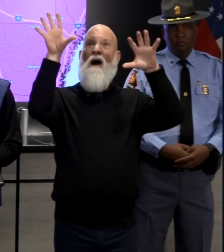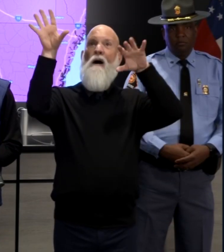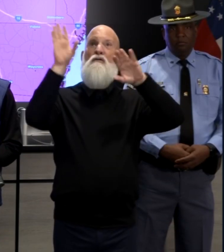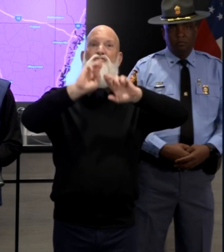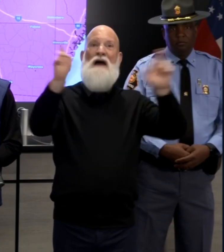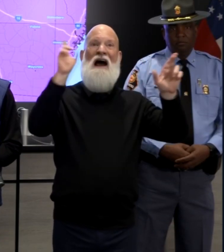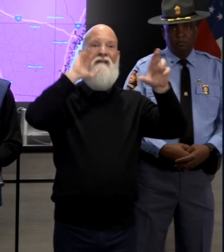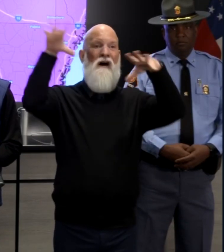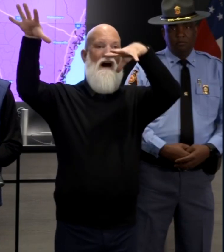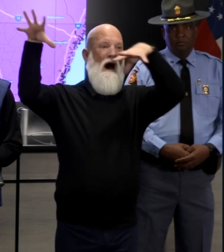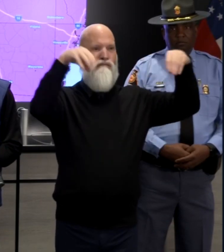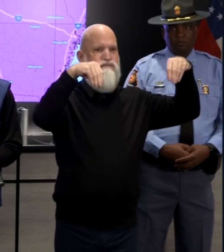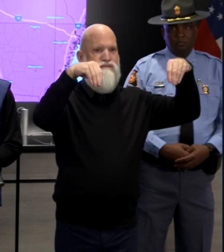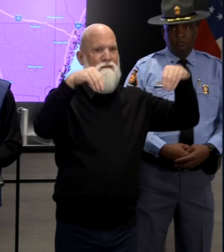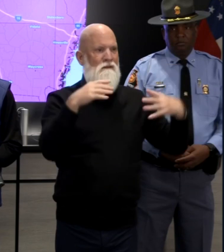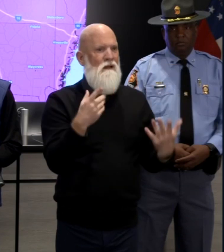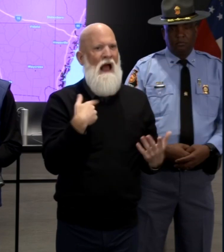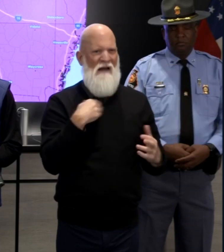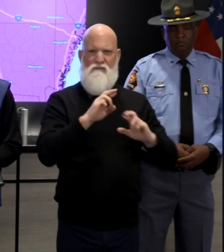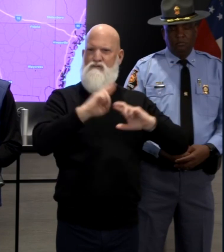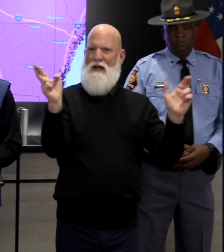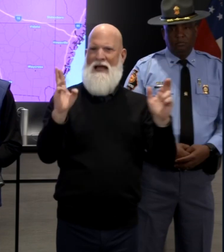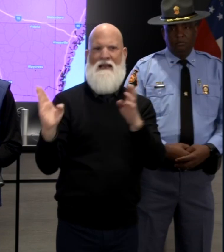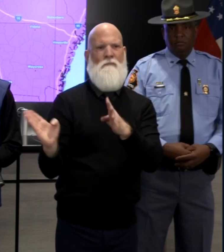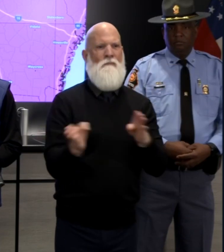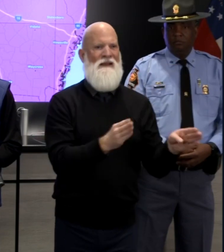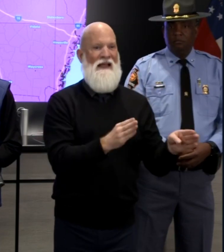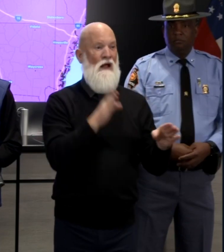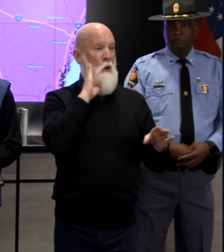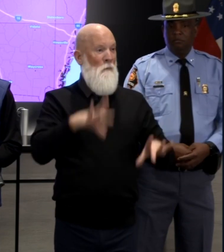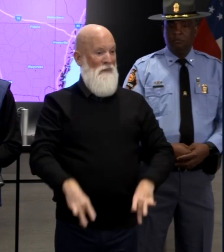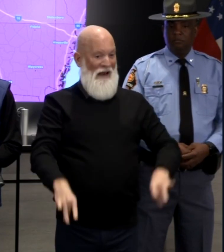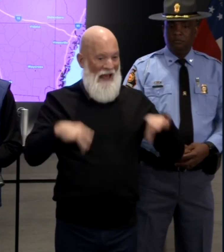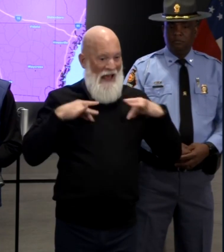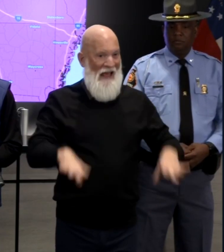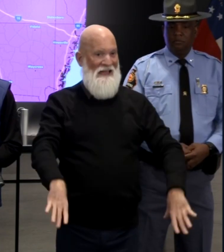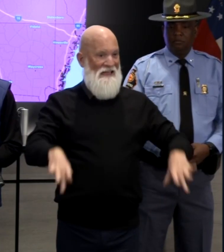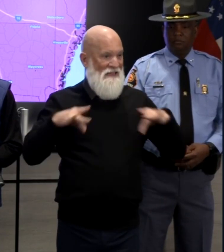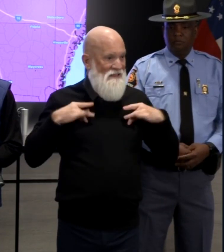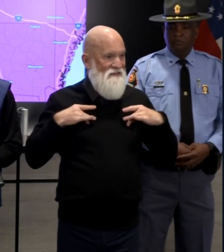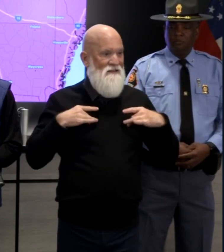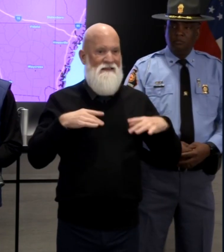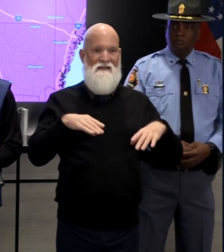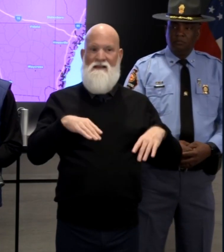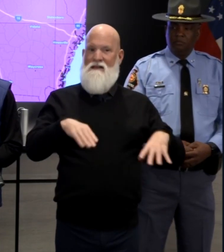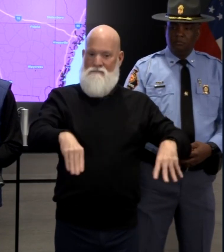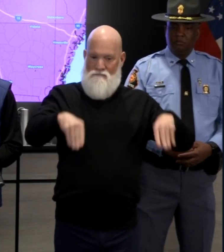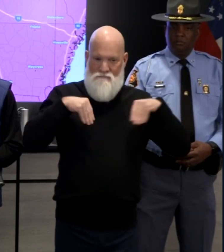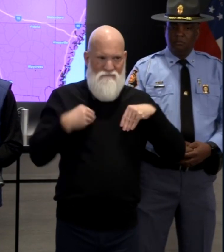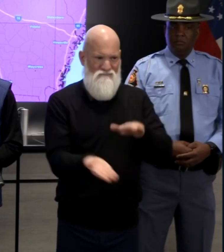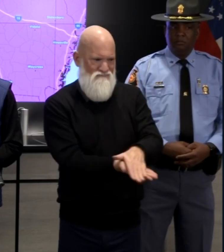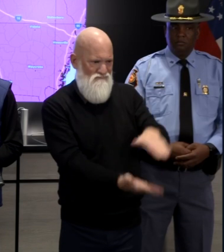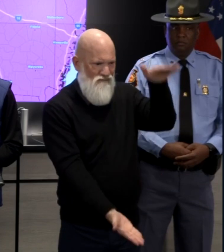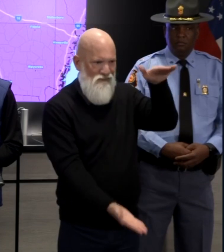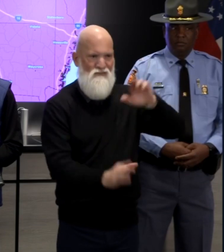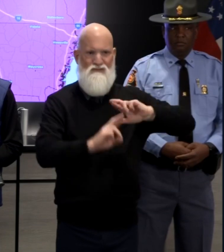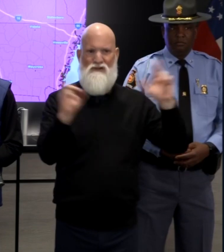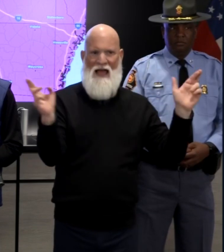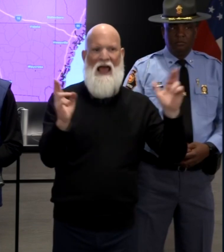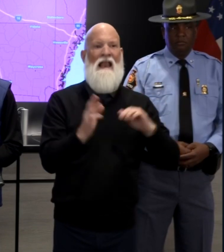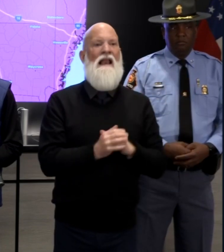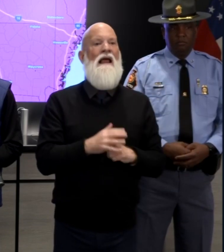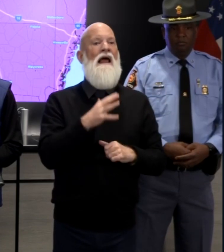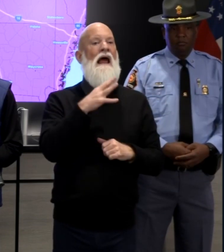go ahead and get blankets out. Using smart heater and generator safety. Don't run those generators